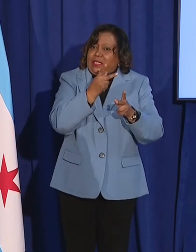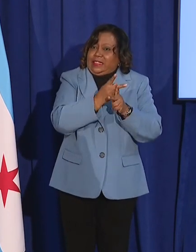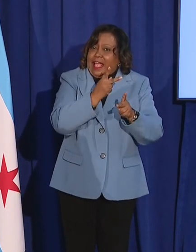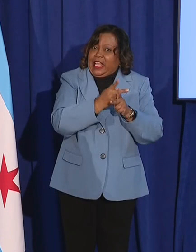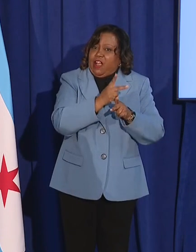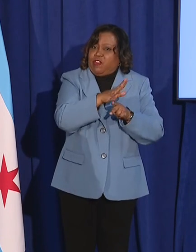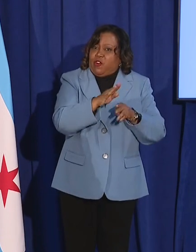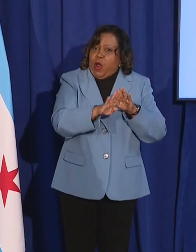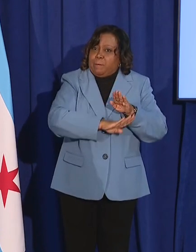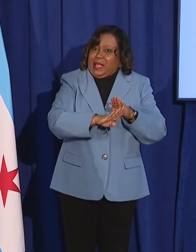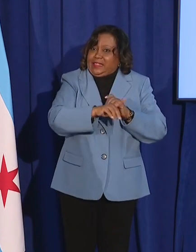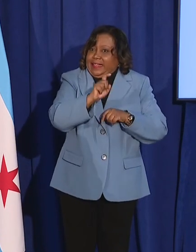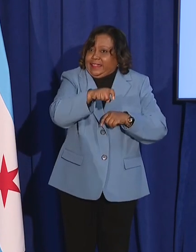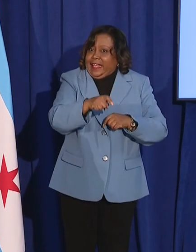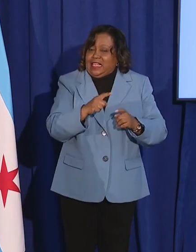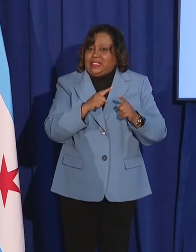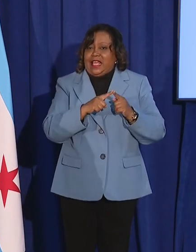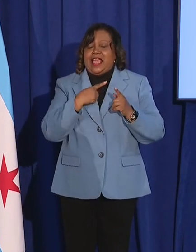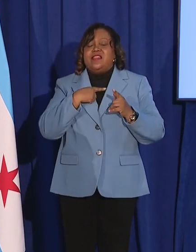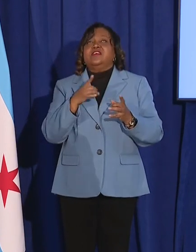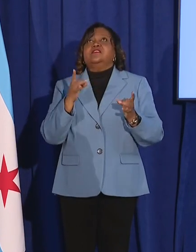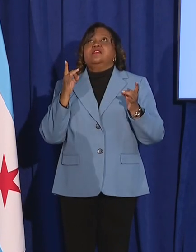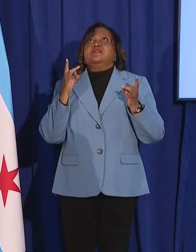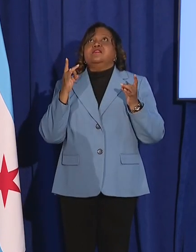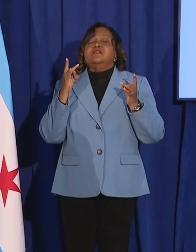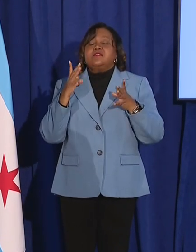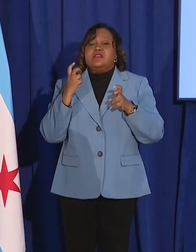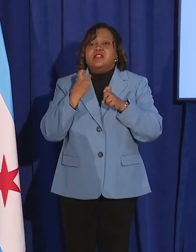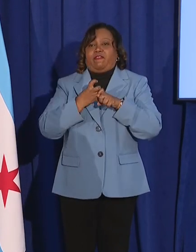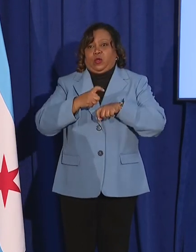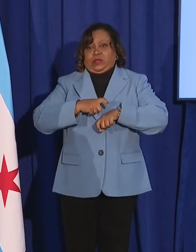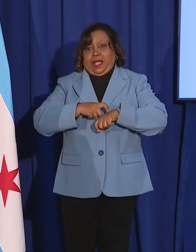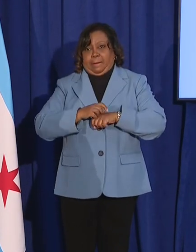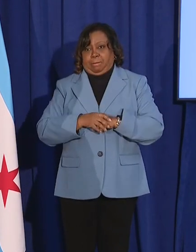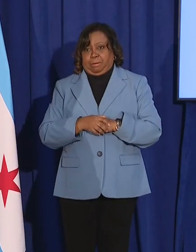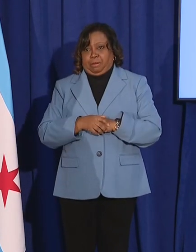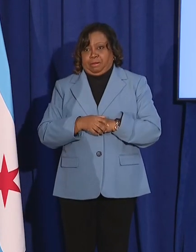care of her basic needs in this incredibly difficult time?